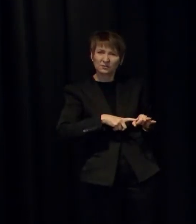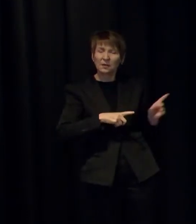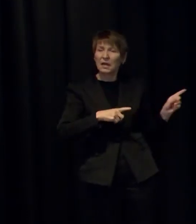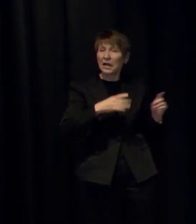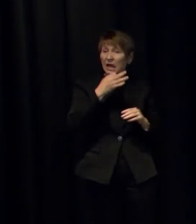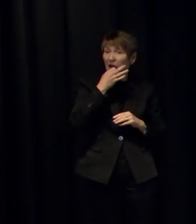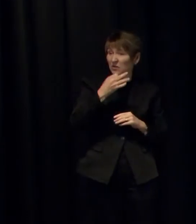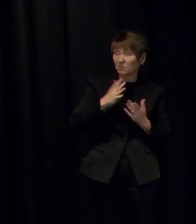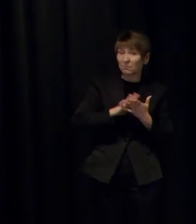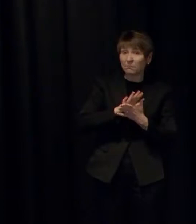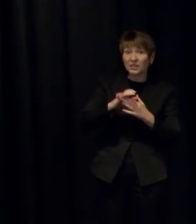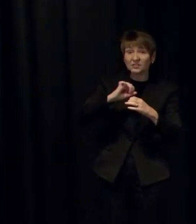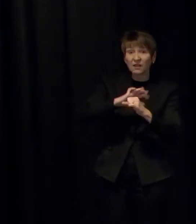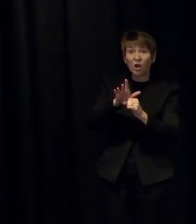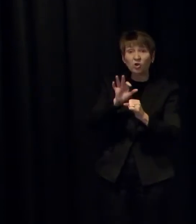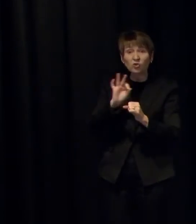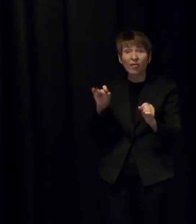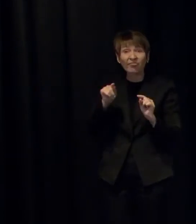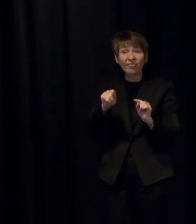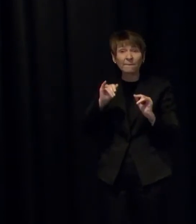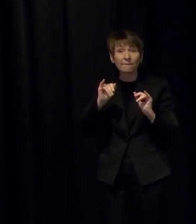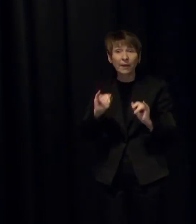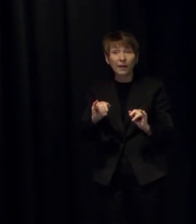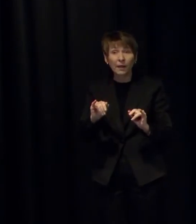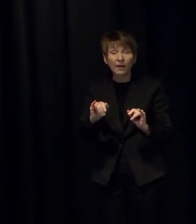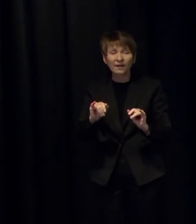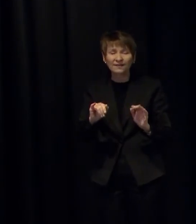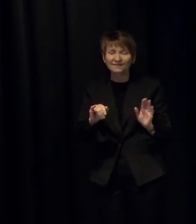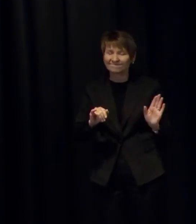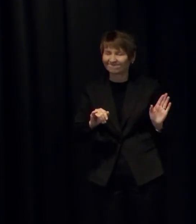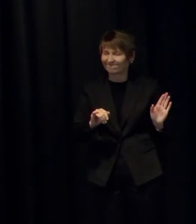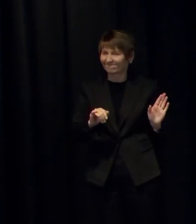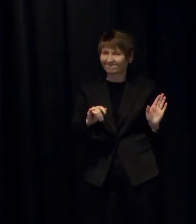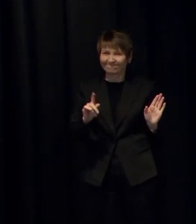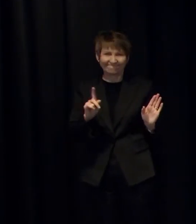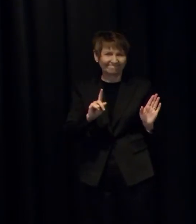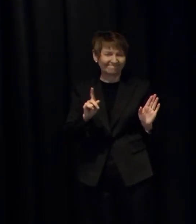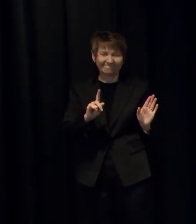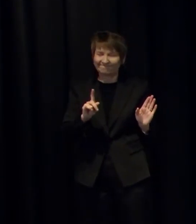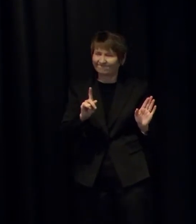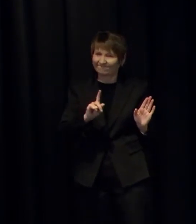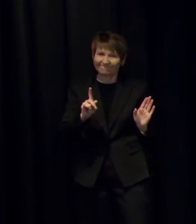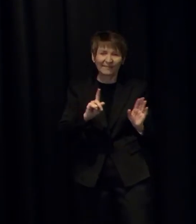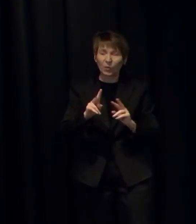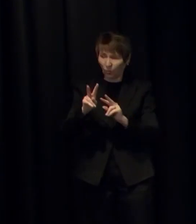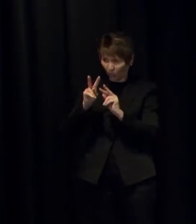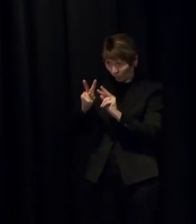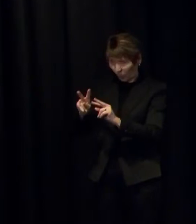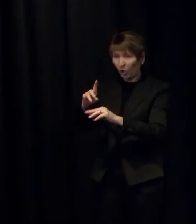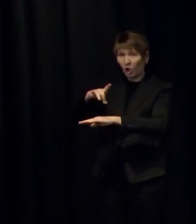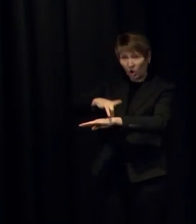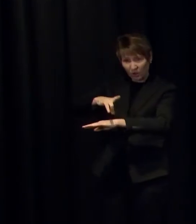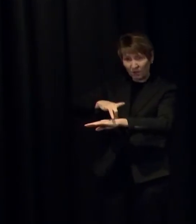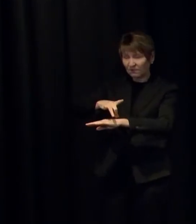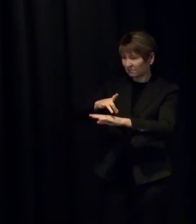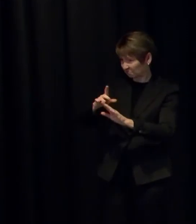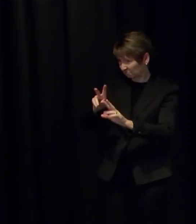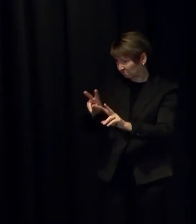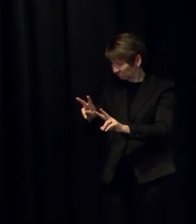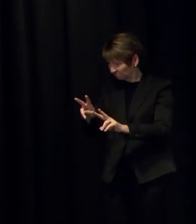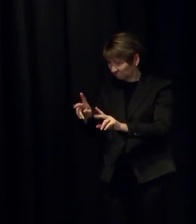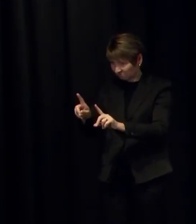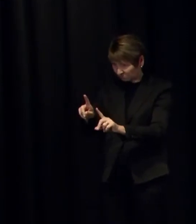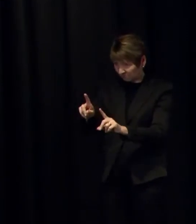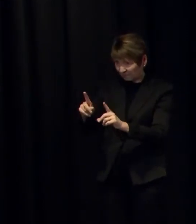we thought it was in terms of severity? I mean, we've looked at where hospitalisations have been tracking against the vaccination coverage, and the recalibrations in the